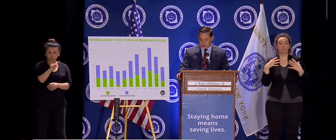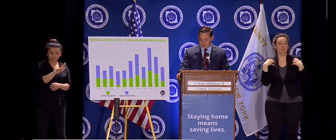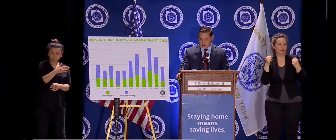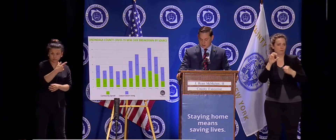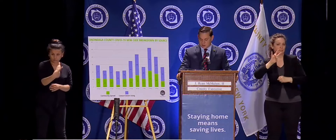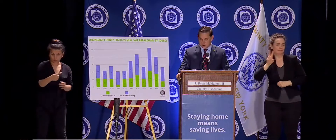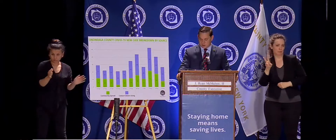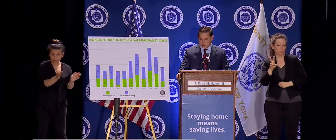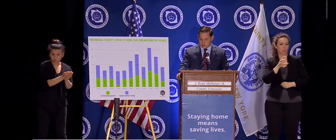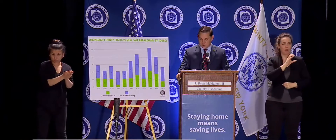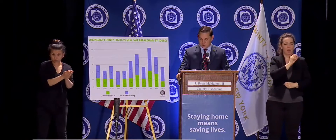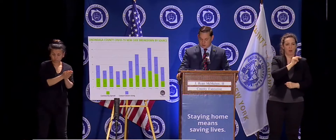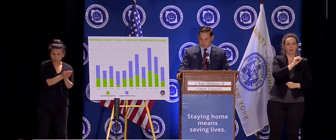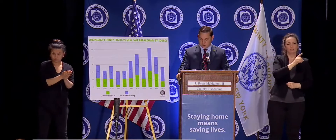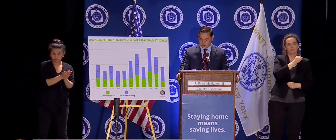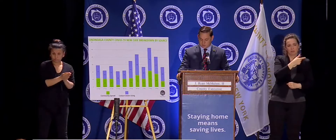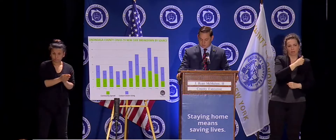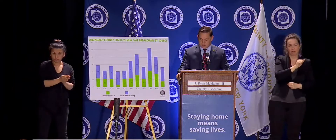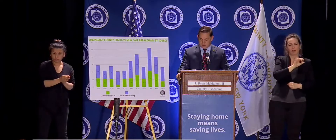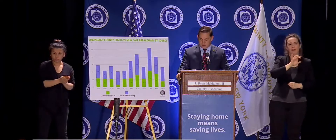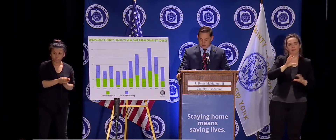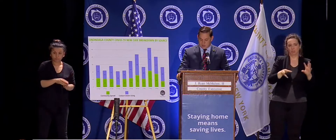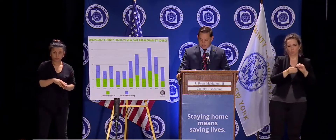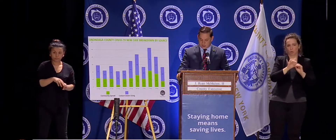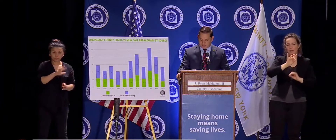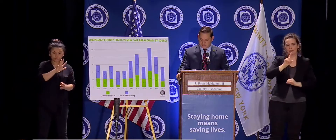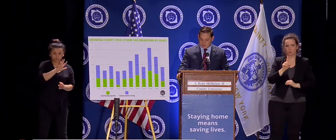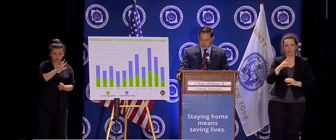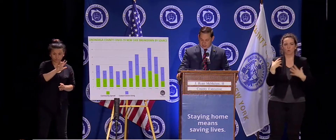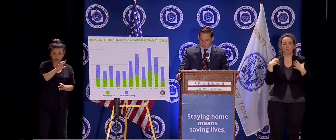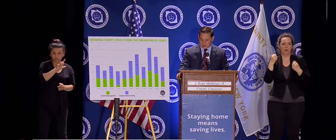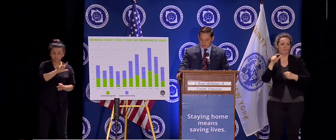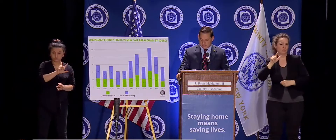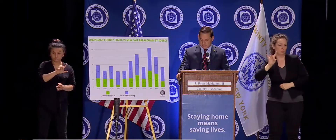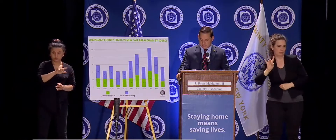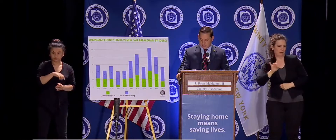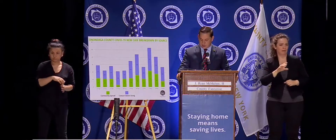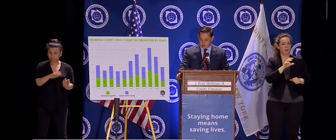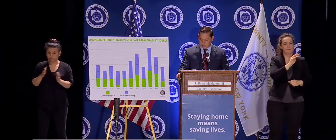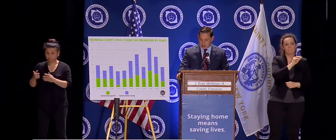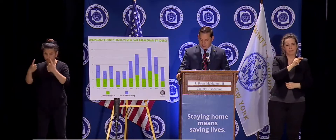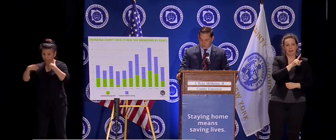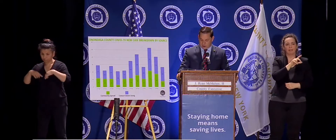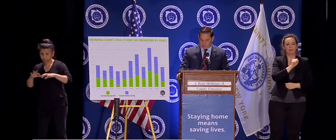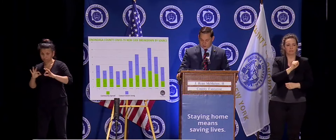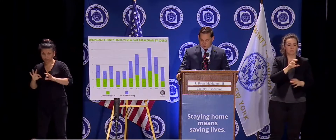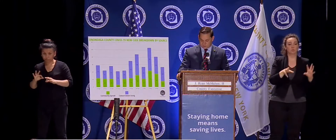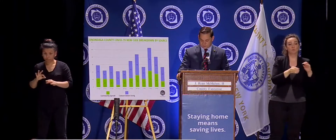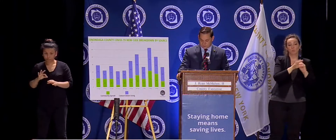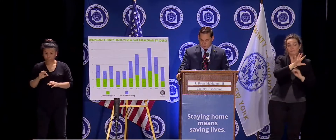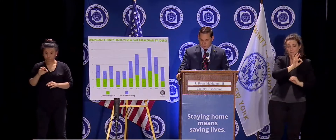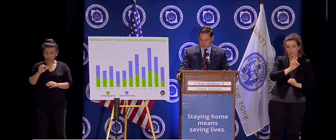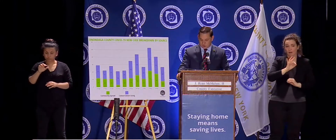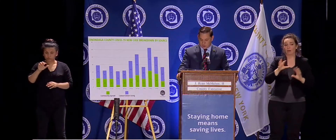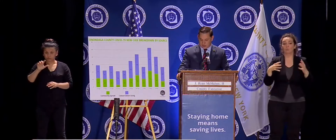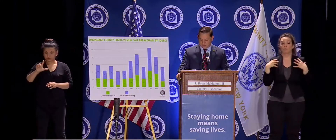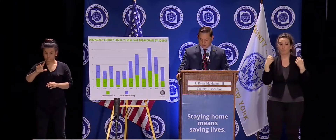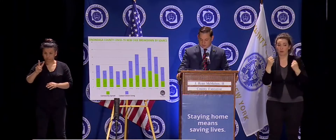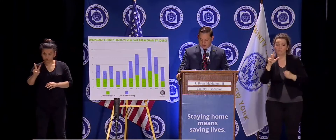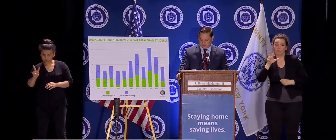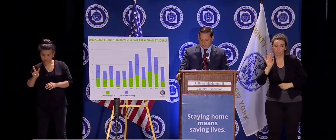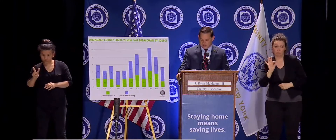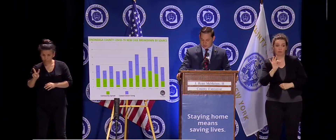total cases, 28 recoveries. Manlius, 59 cases, 39 recoveries.